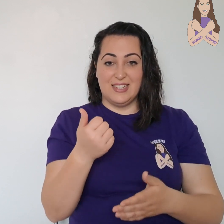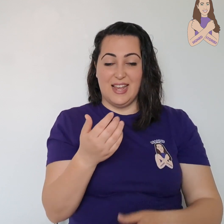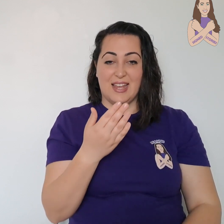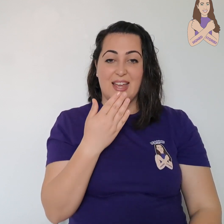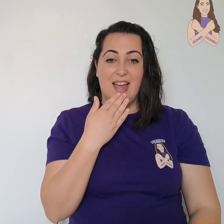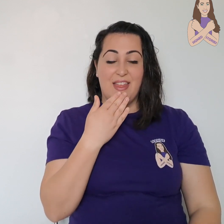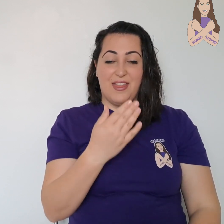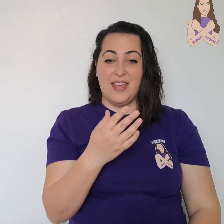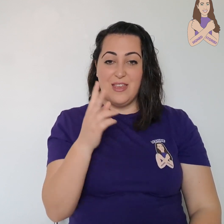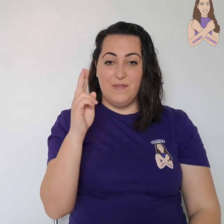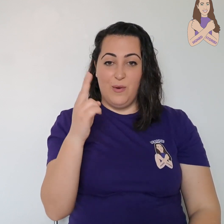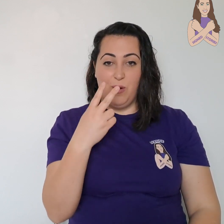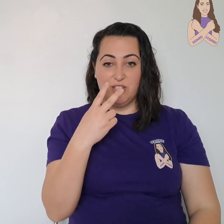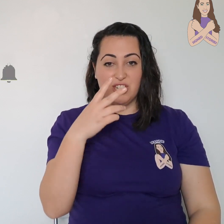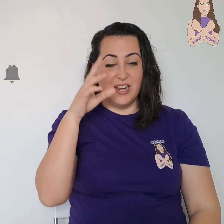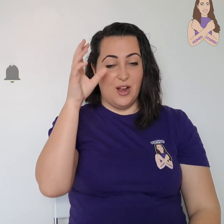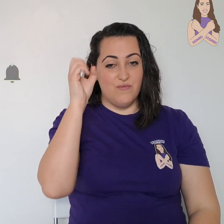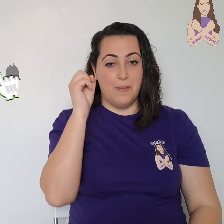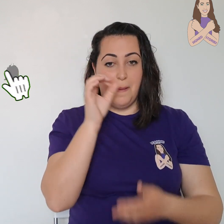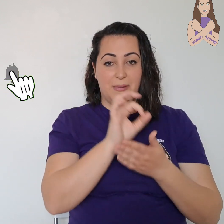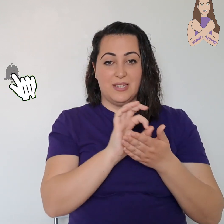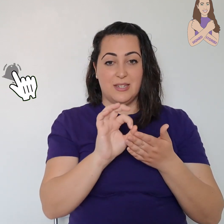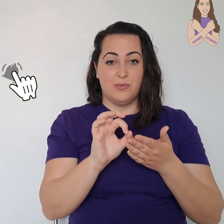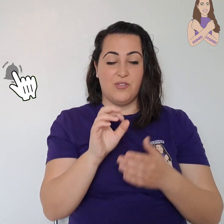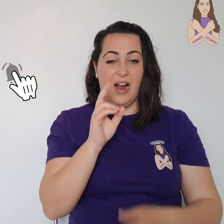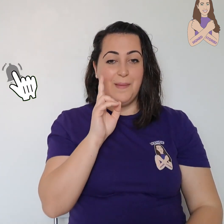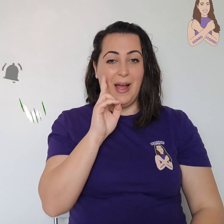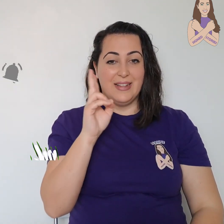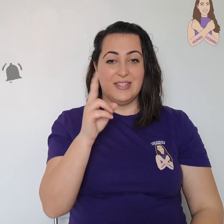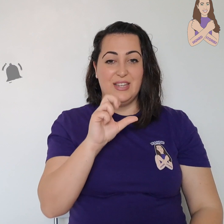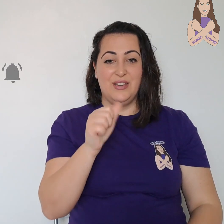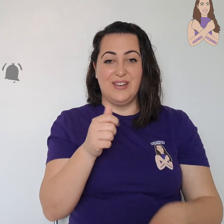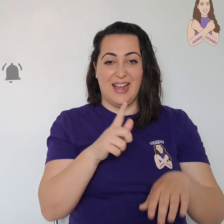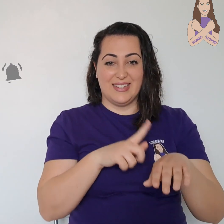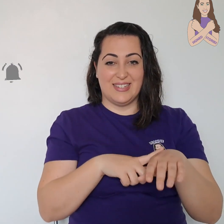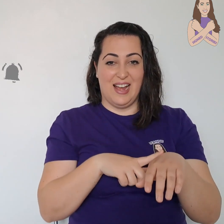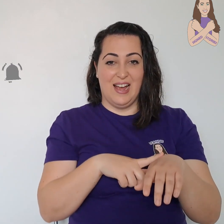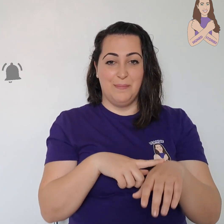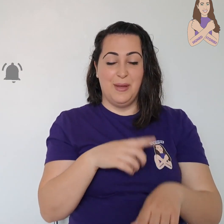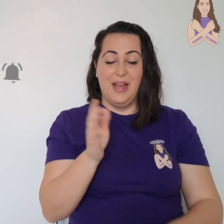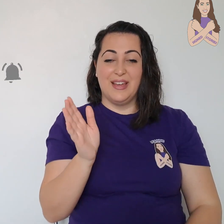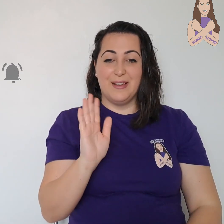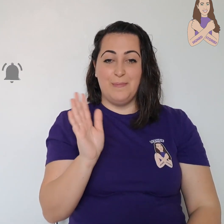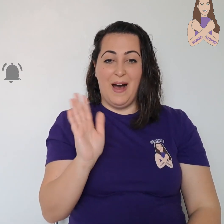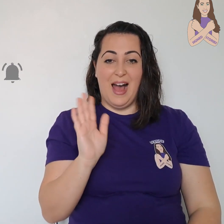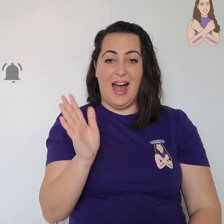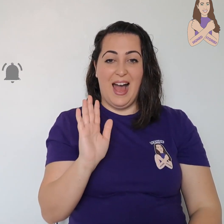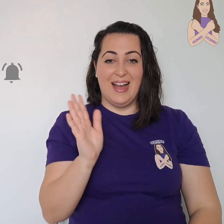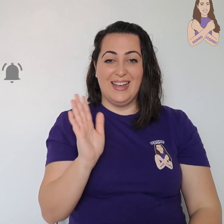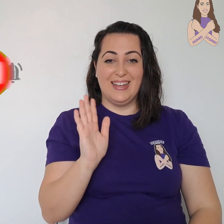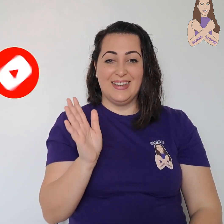Fantastic. Thank you for watching. Remember to subscribe and see you next time. Goodbye.